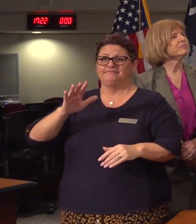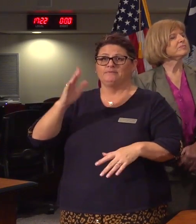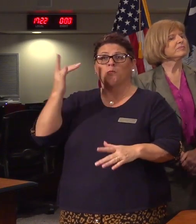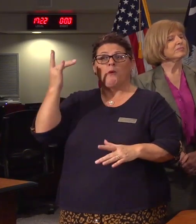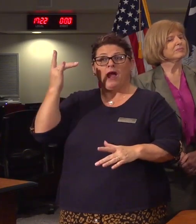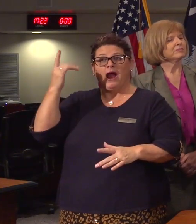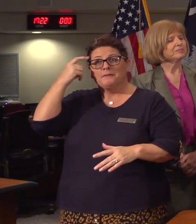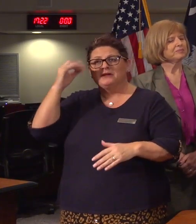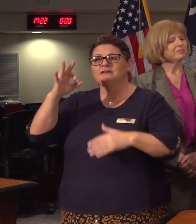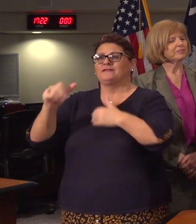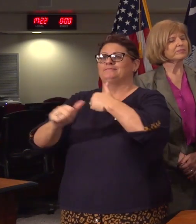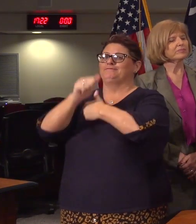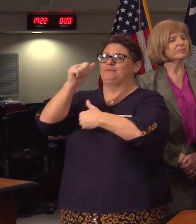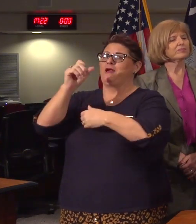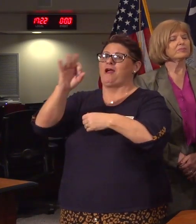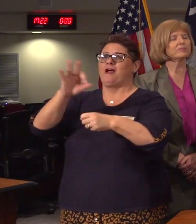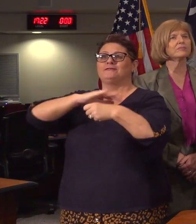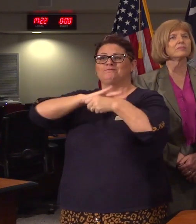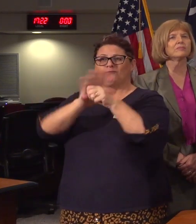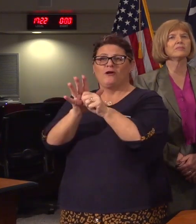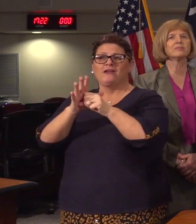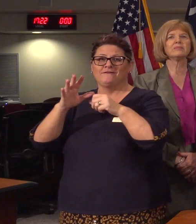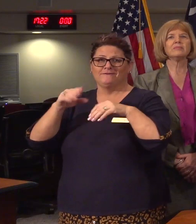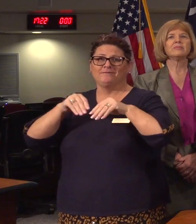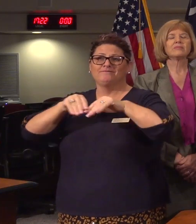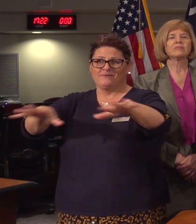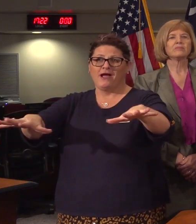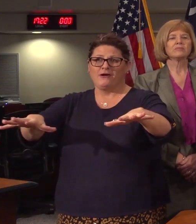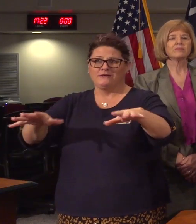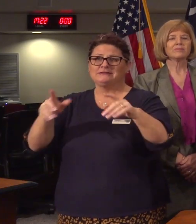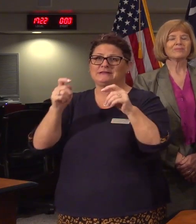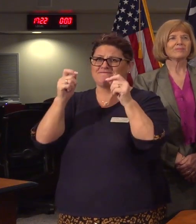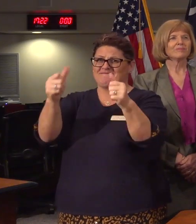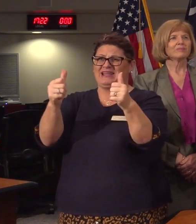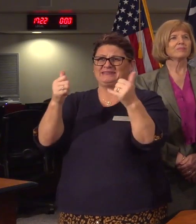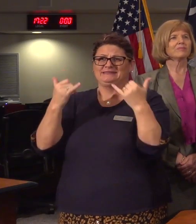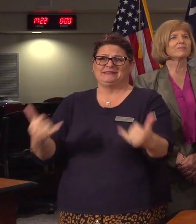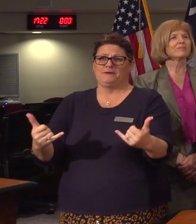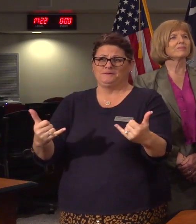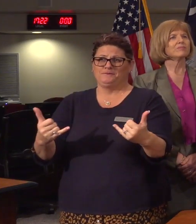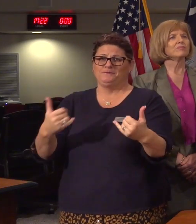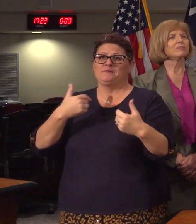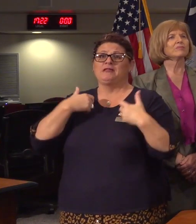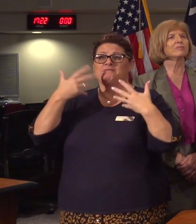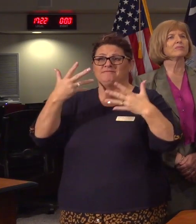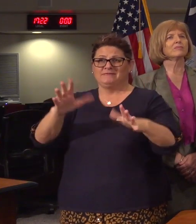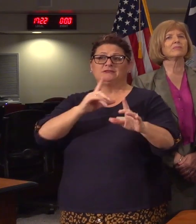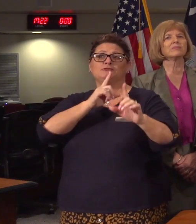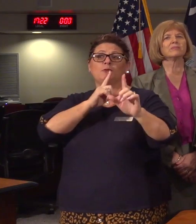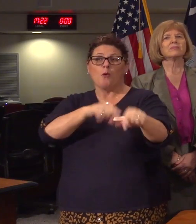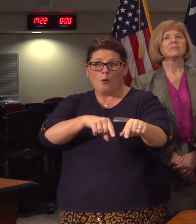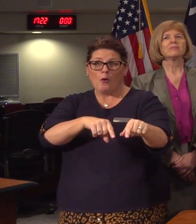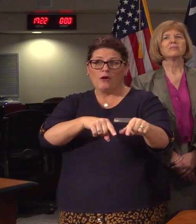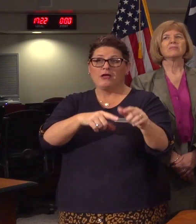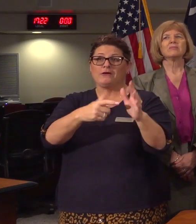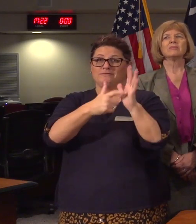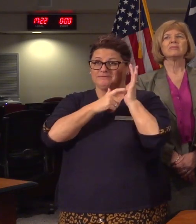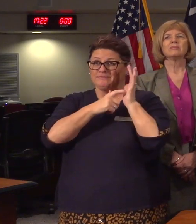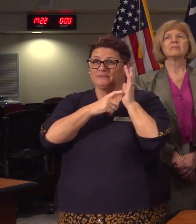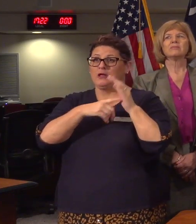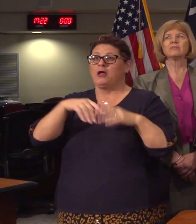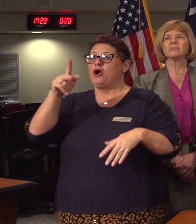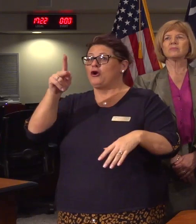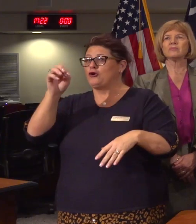the coronavirus. Effective immediately, I've ordered the following. Schools in Kershaw and Lancaster